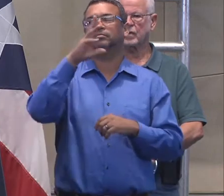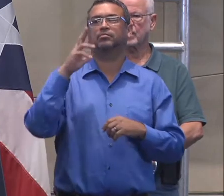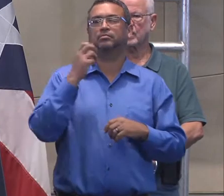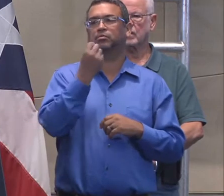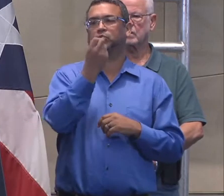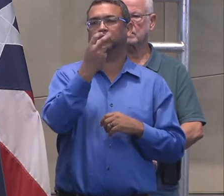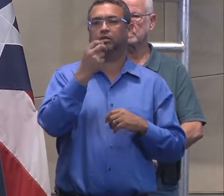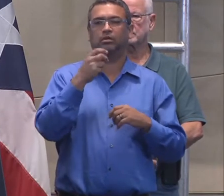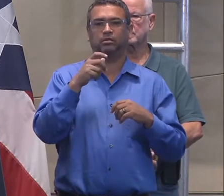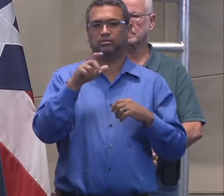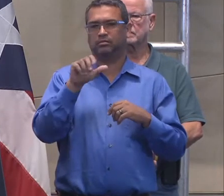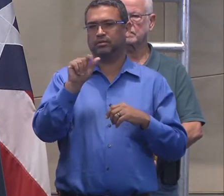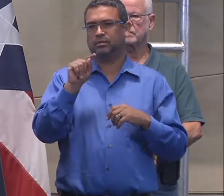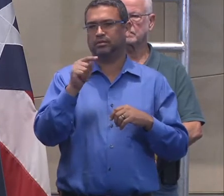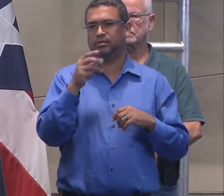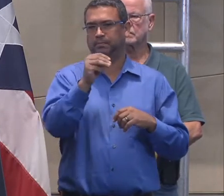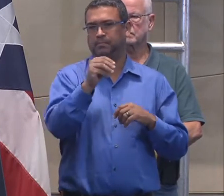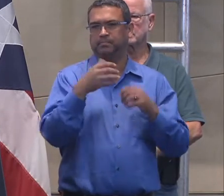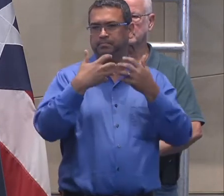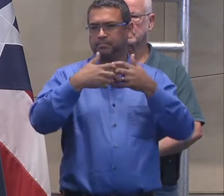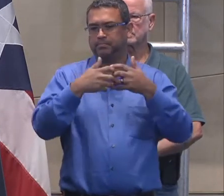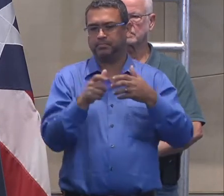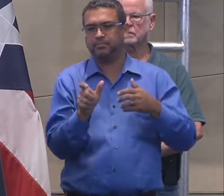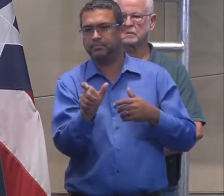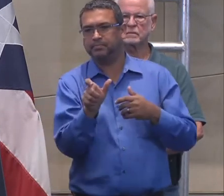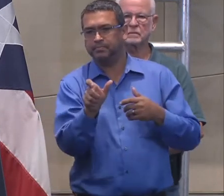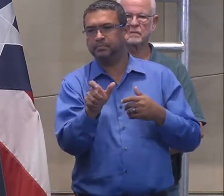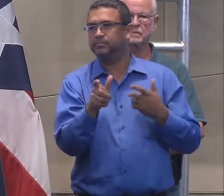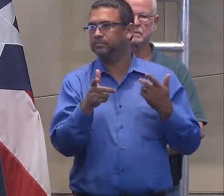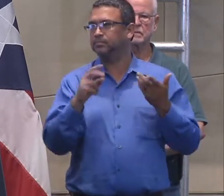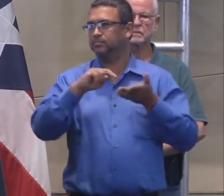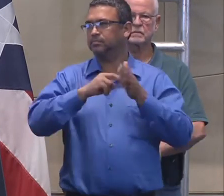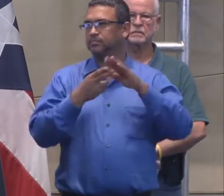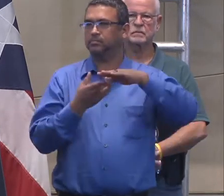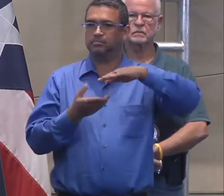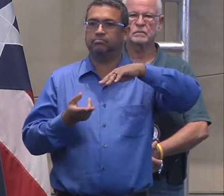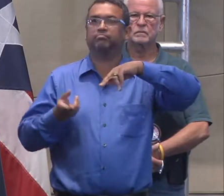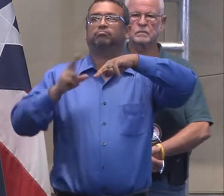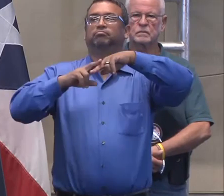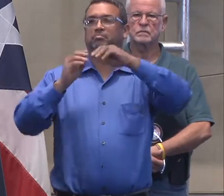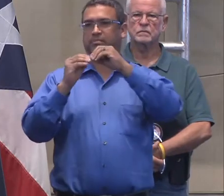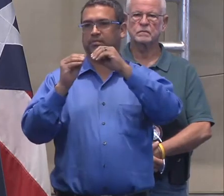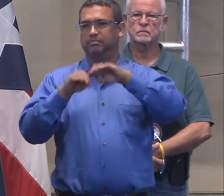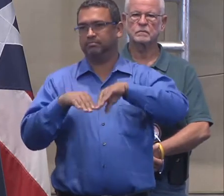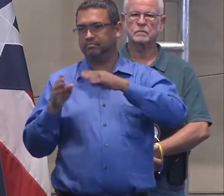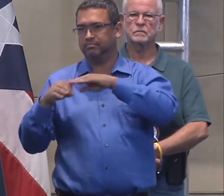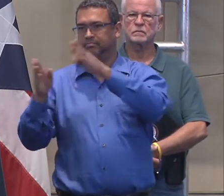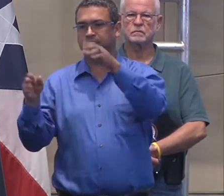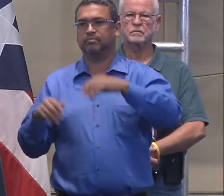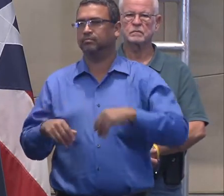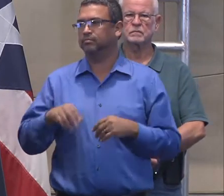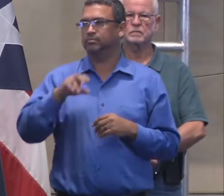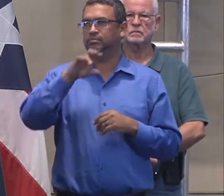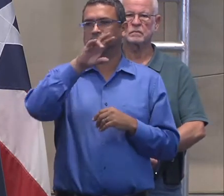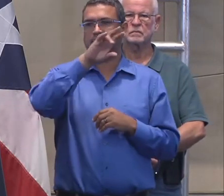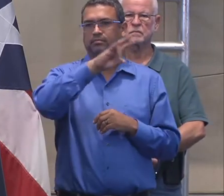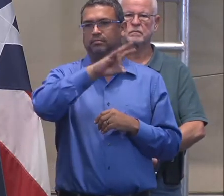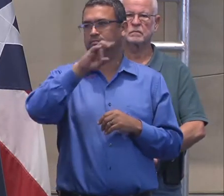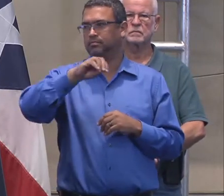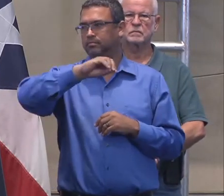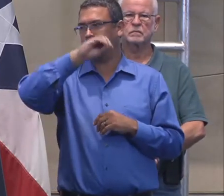That goes up from 481 yesterday, so significant increase there. We are at 77 percent of